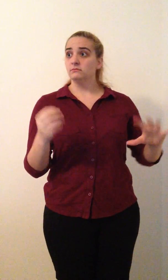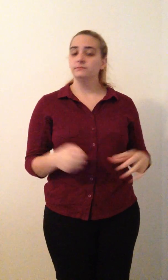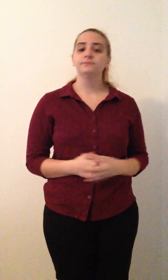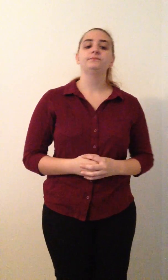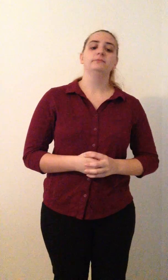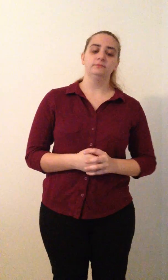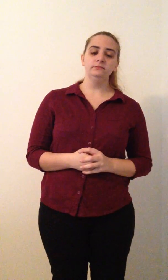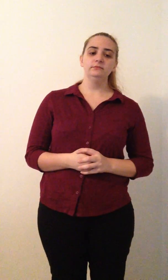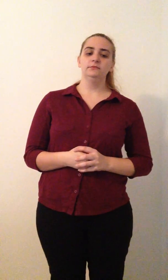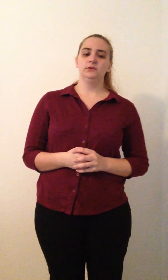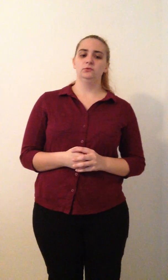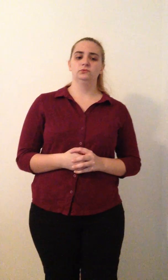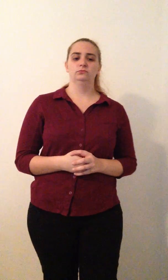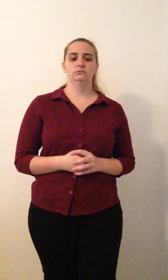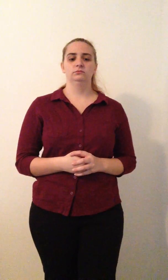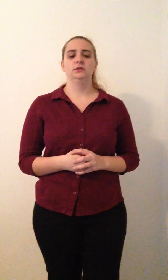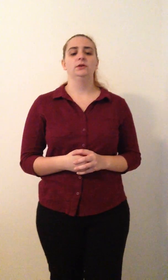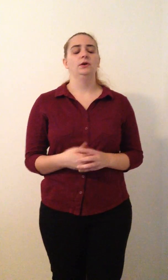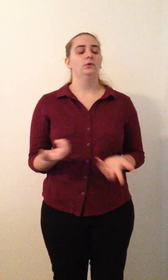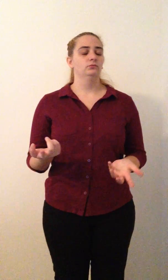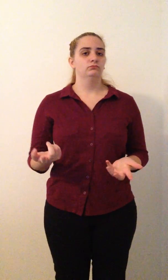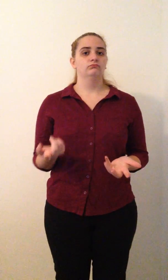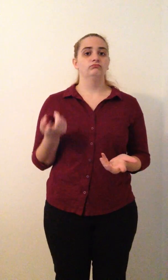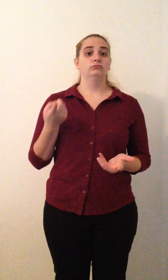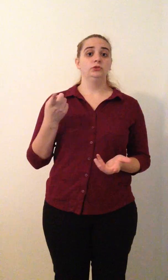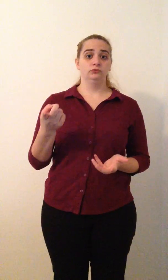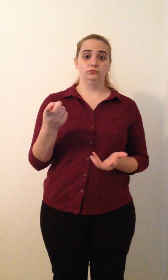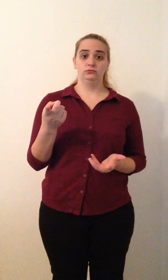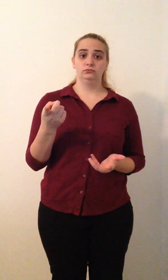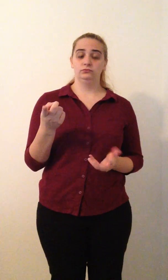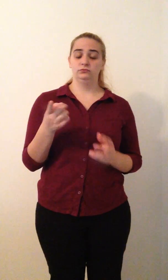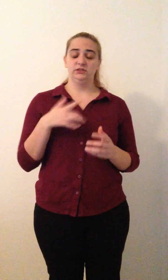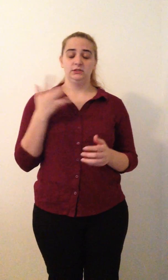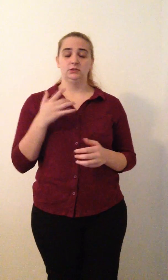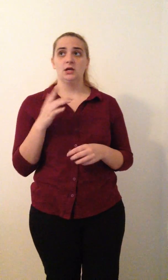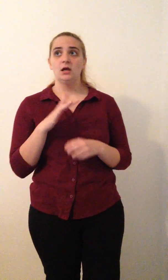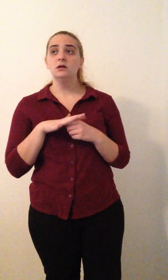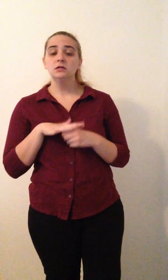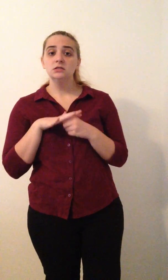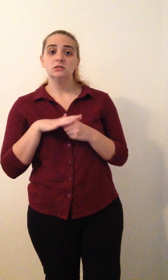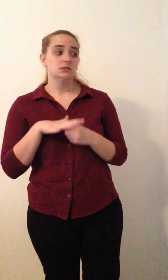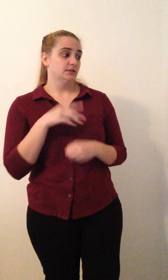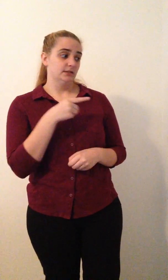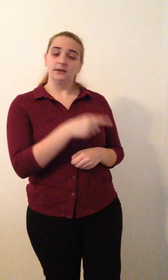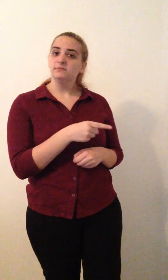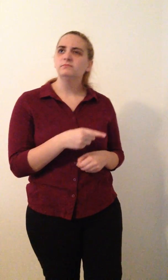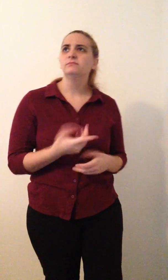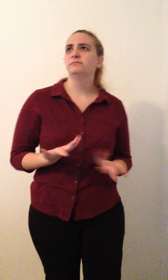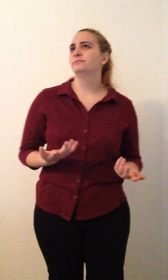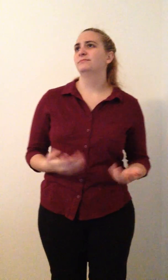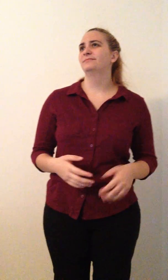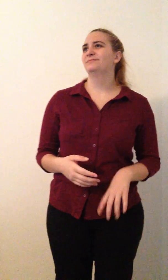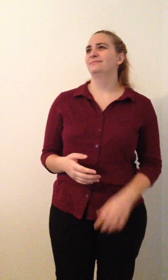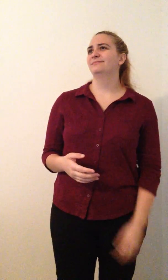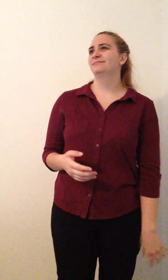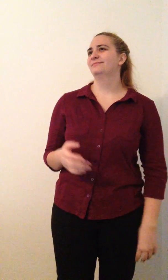say, "Why are you making such a big deal about this?" Well, because they're not even paying attention to their own